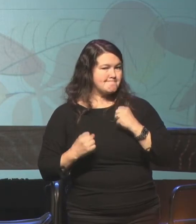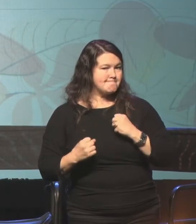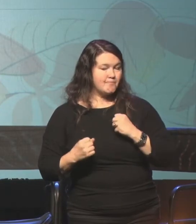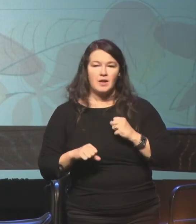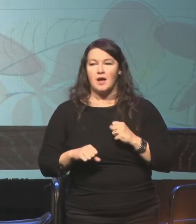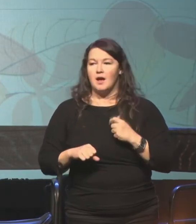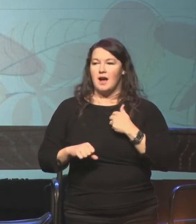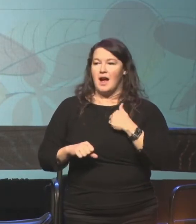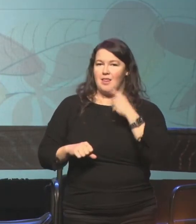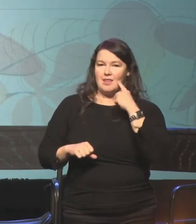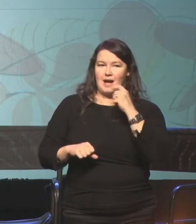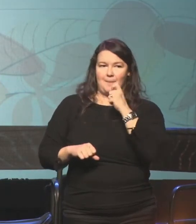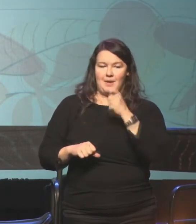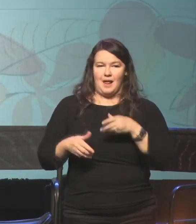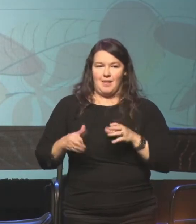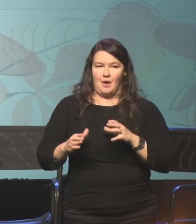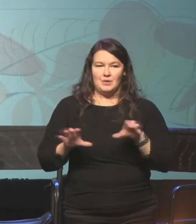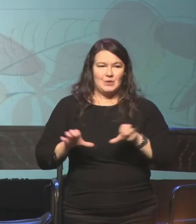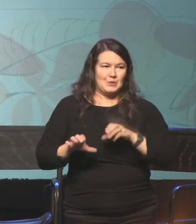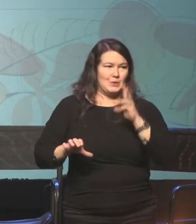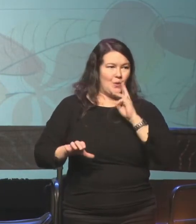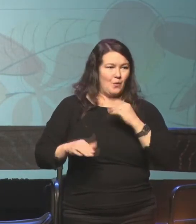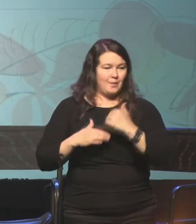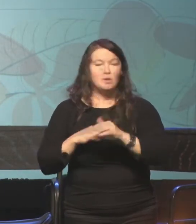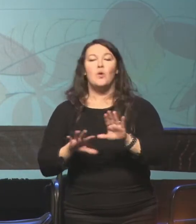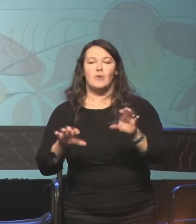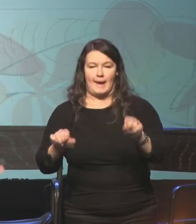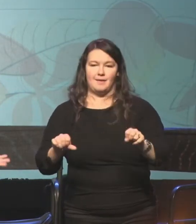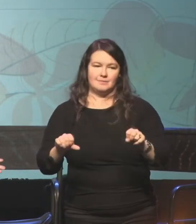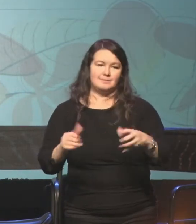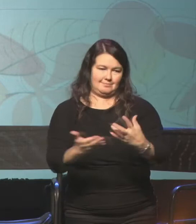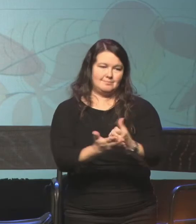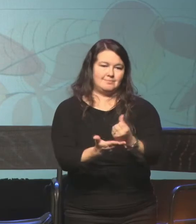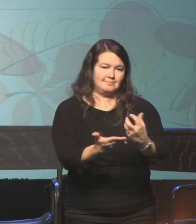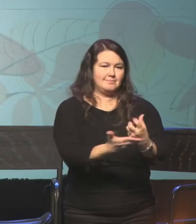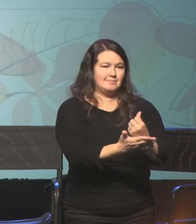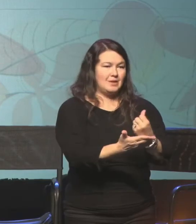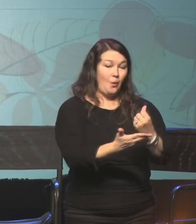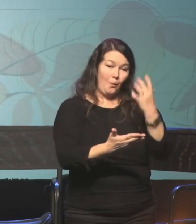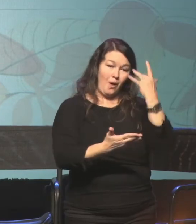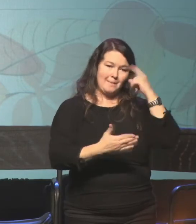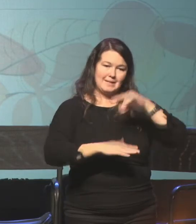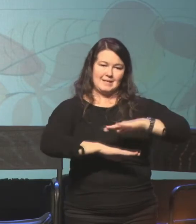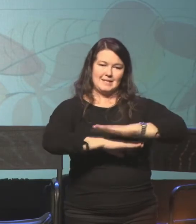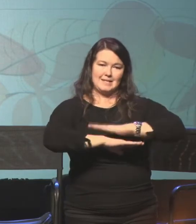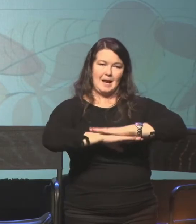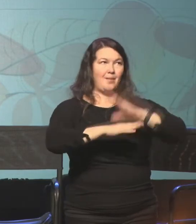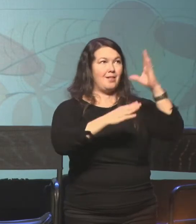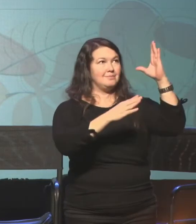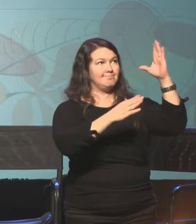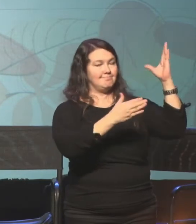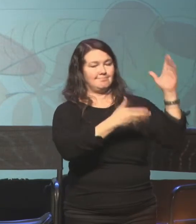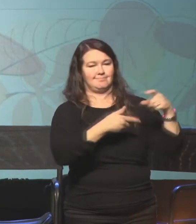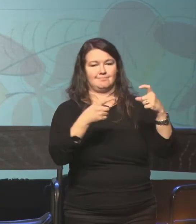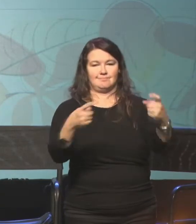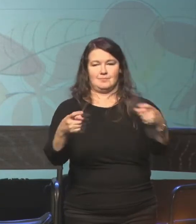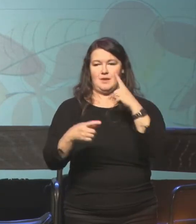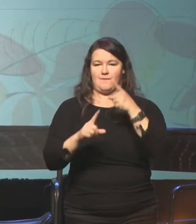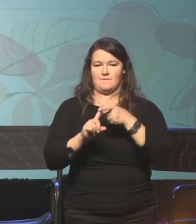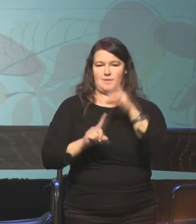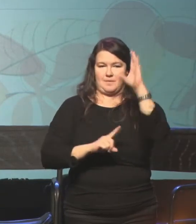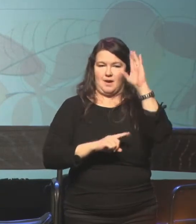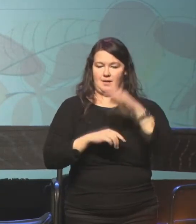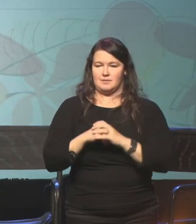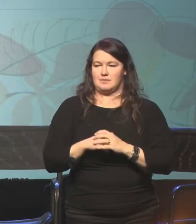I don't think I'm allowed. You're allowed. Because this is the table that's set by God. And this is an invitation to